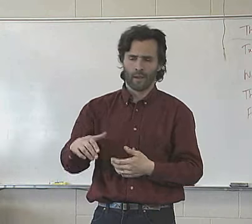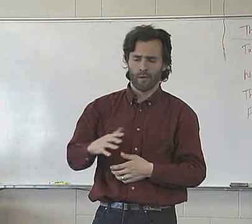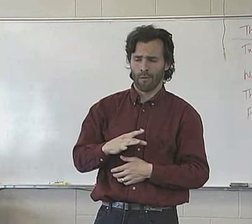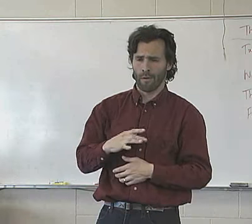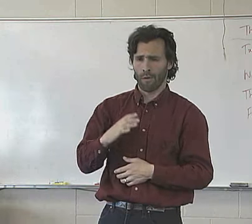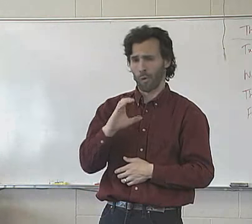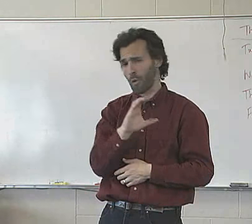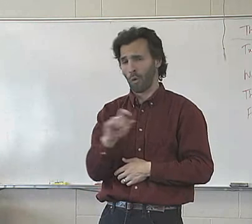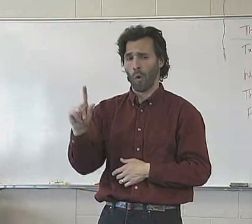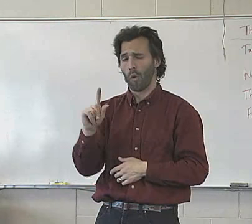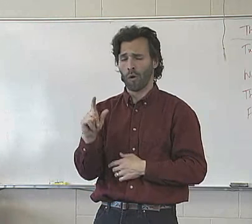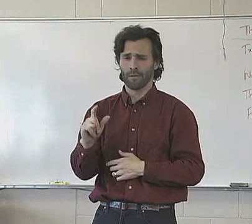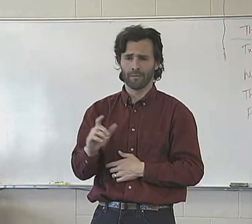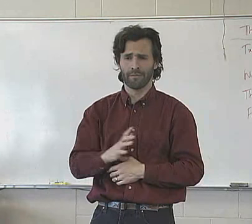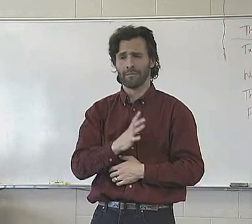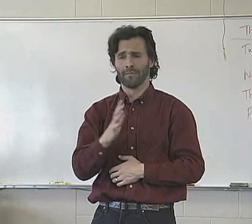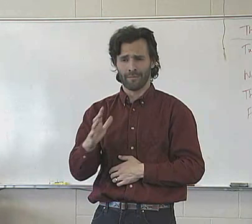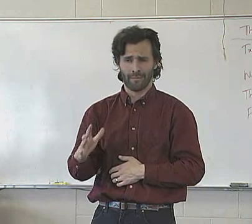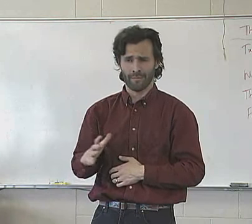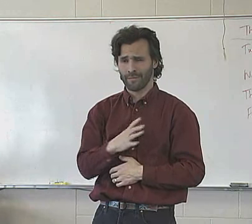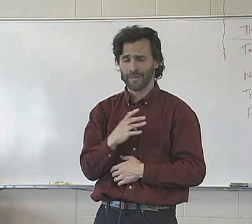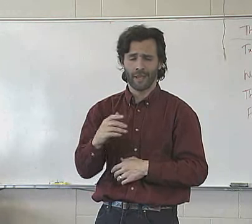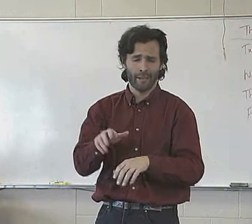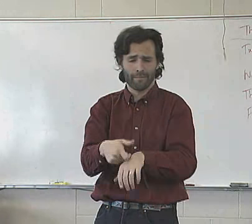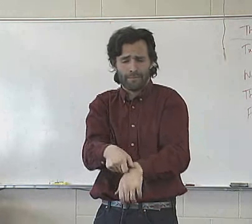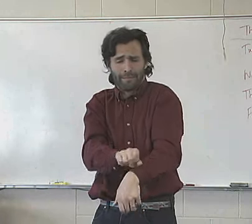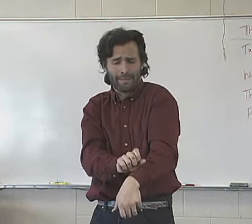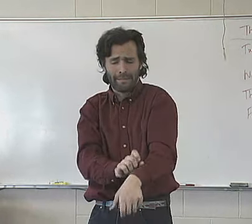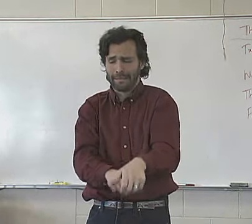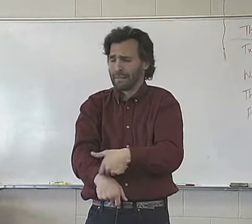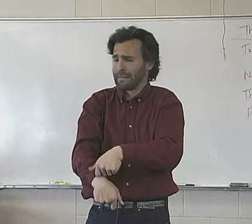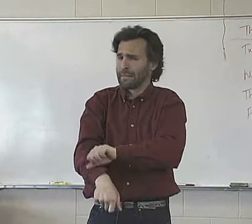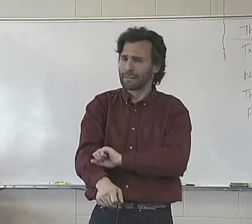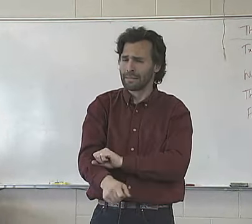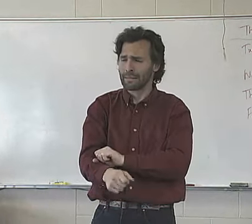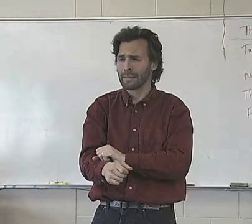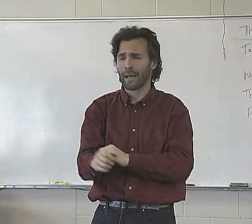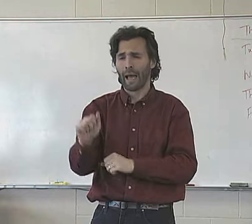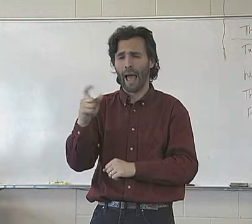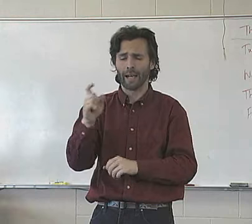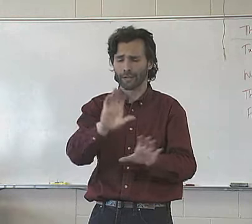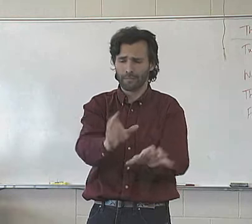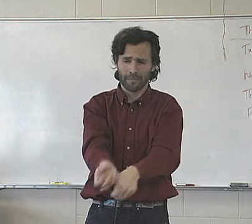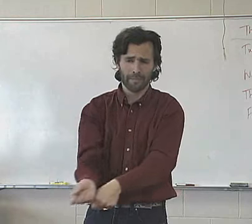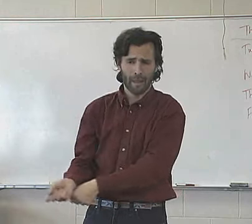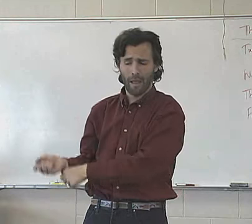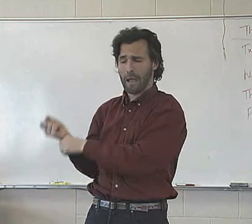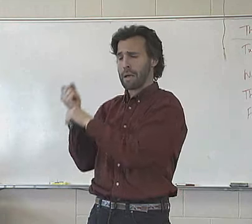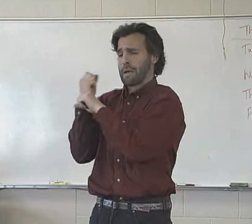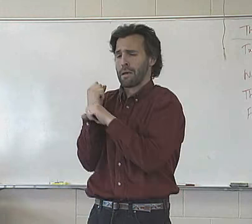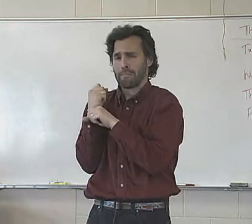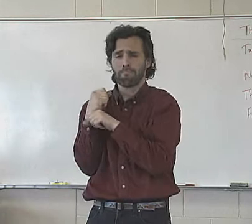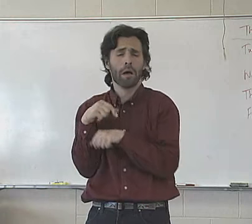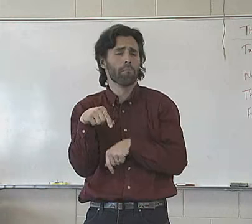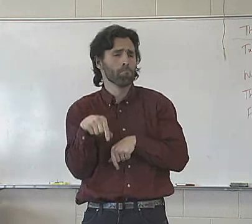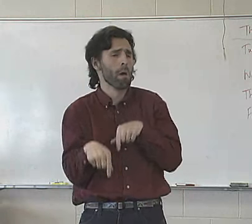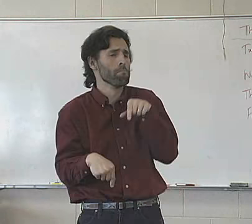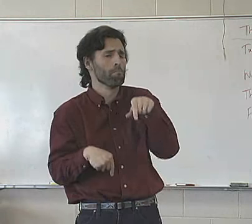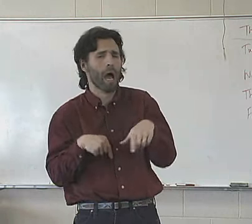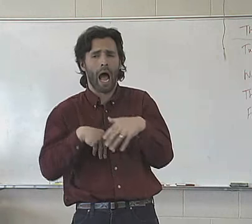kid, definitely cool. Rolled up his sleeves, pulled up an axe, walked off into the woods. After a